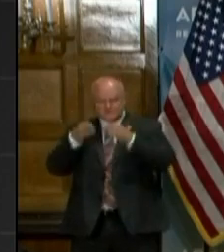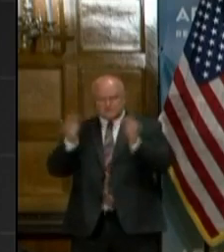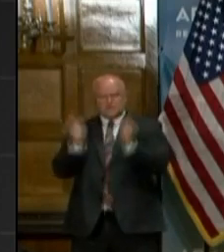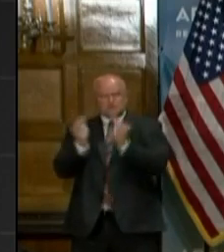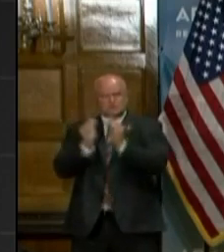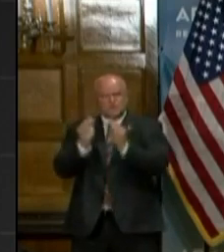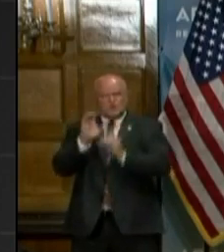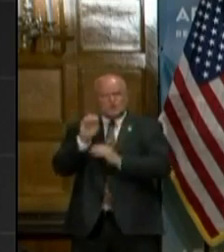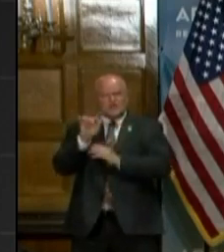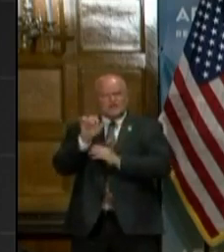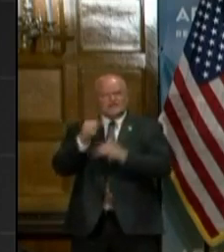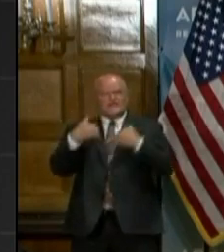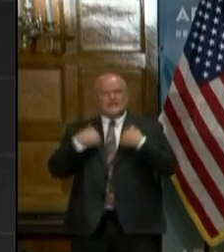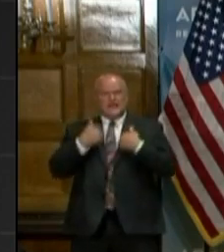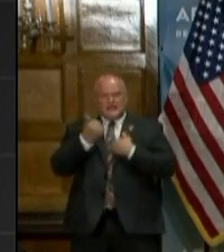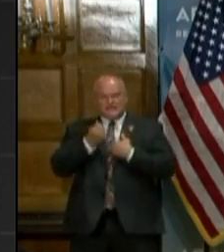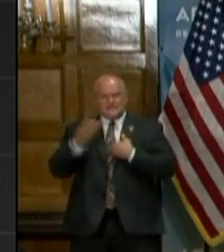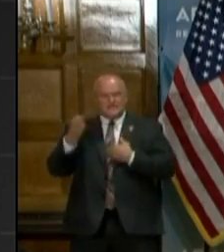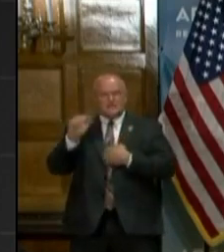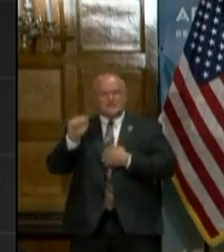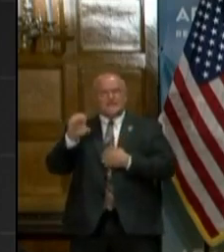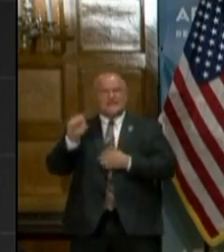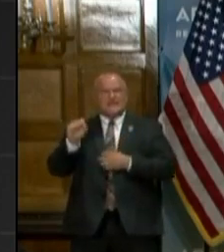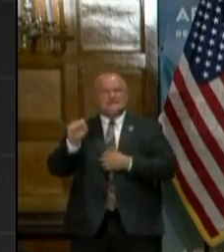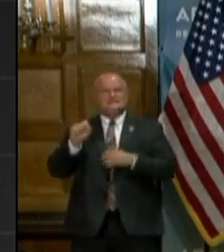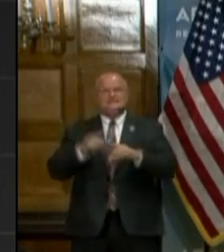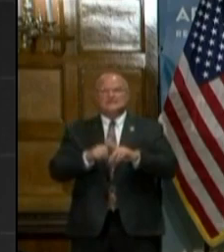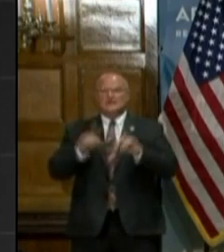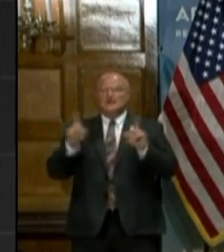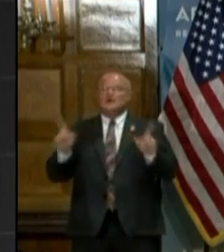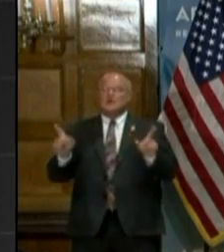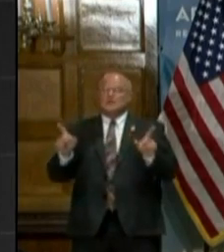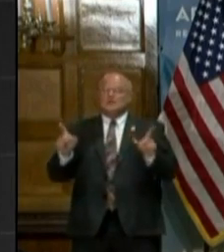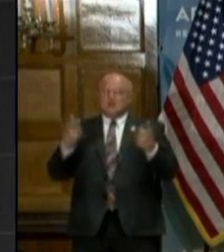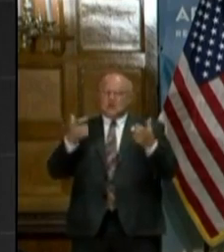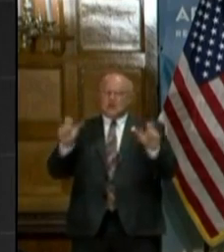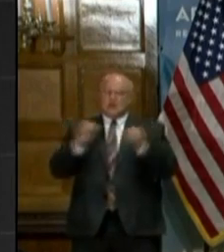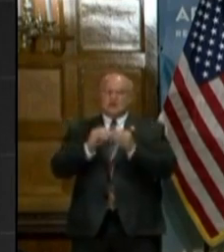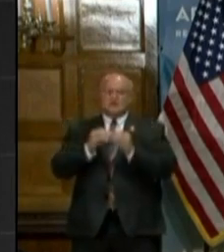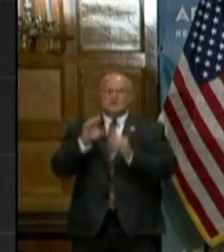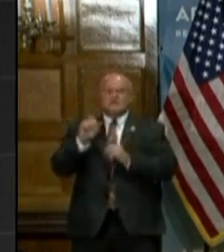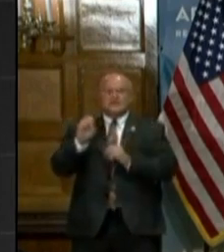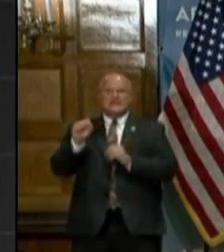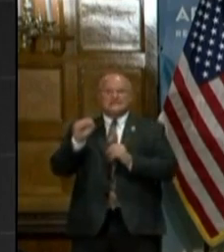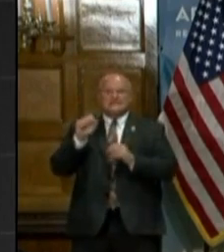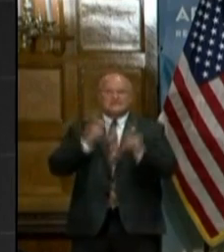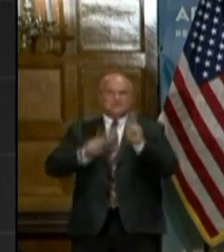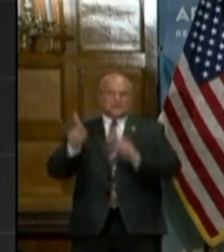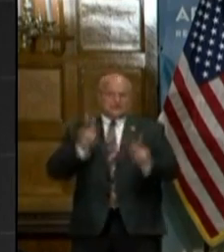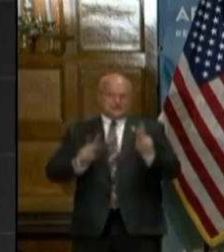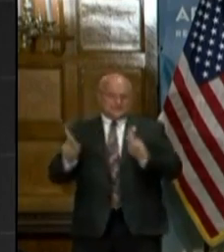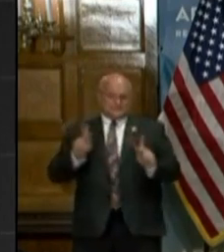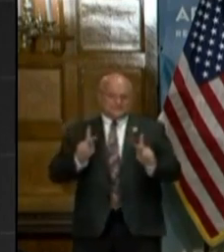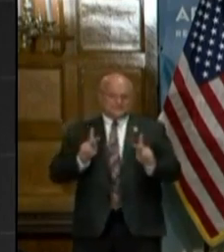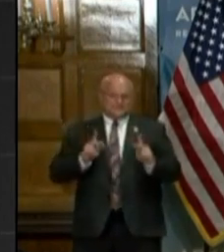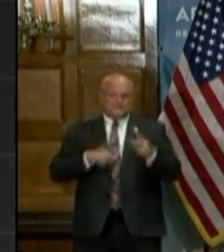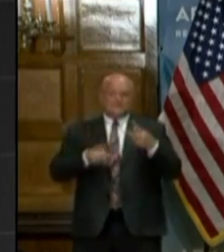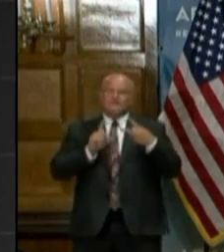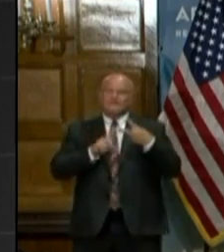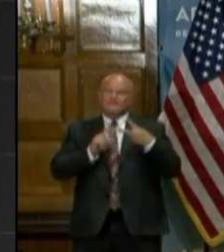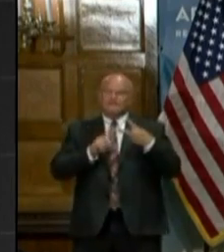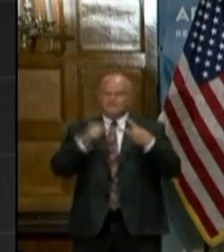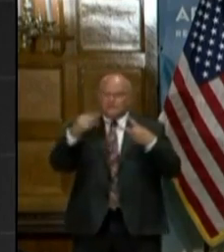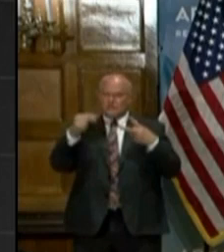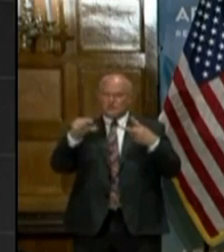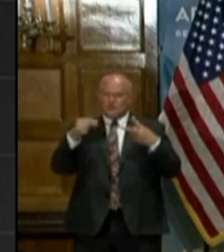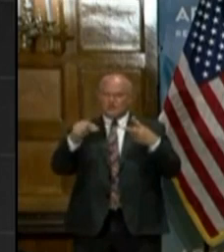smaller counties that have fewer cases but a large number of cases per population. The second one on there, that